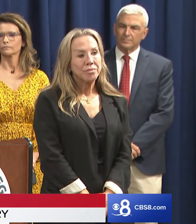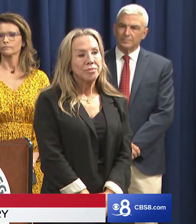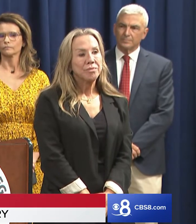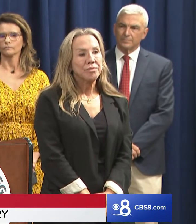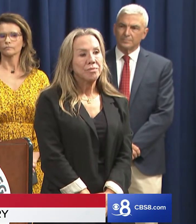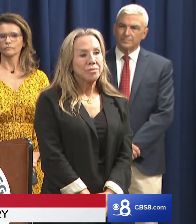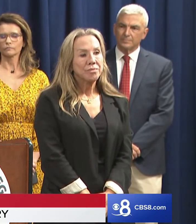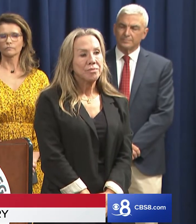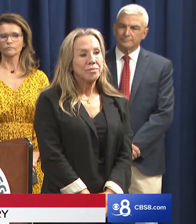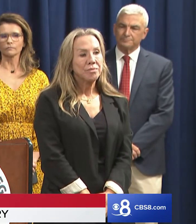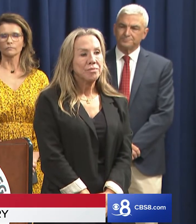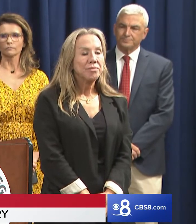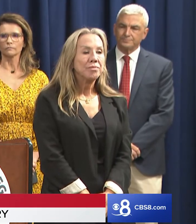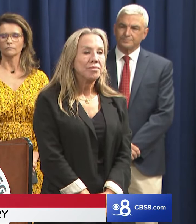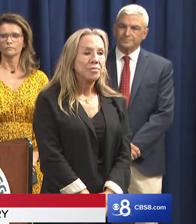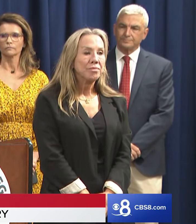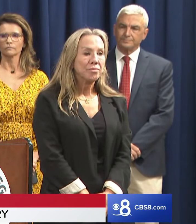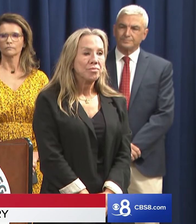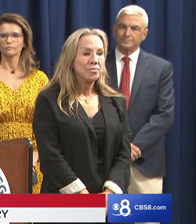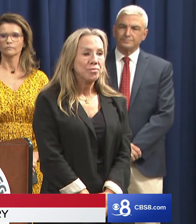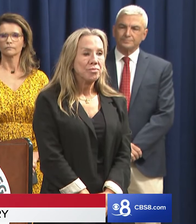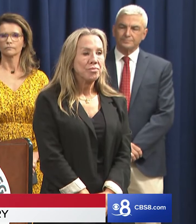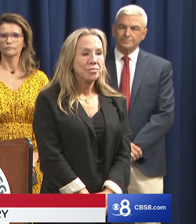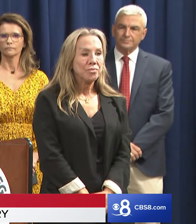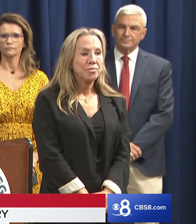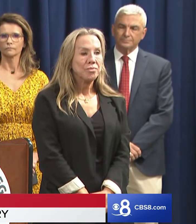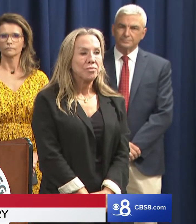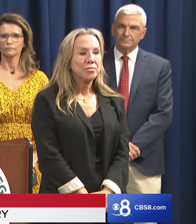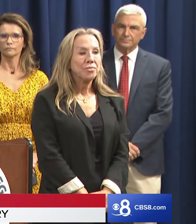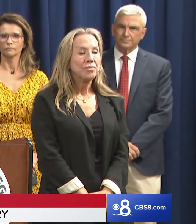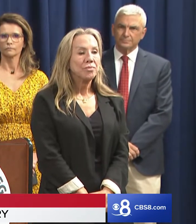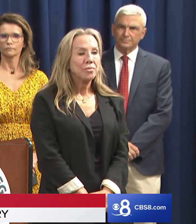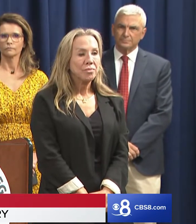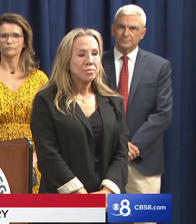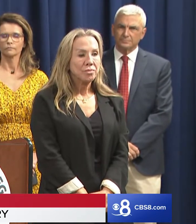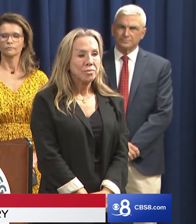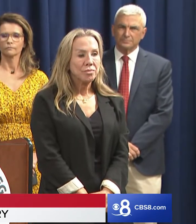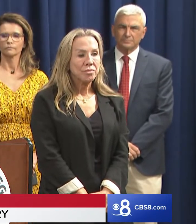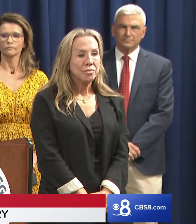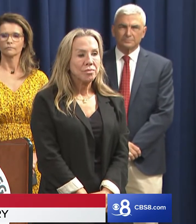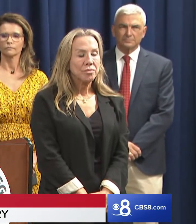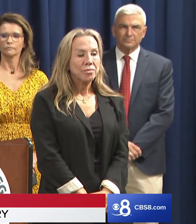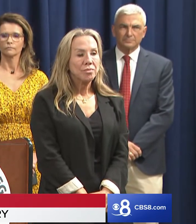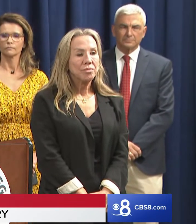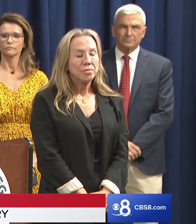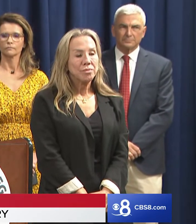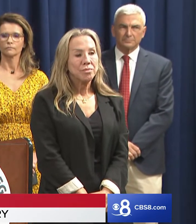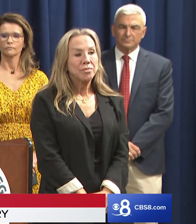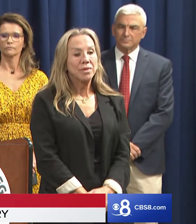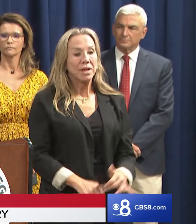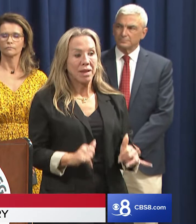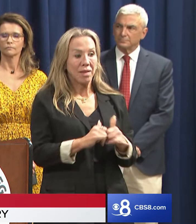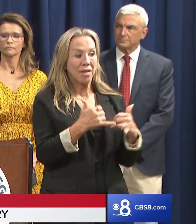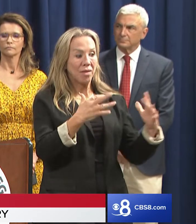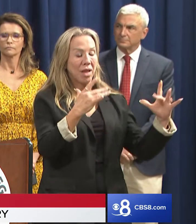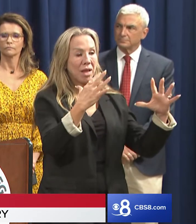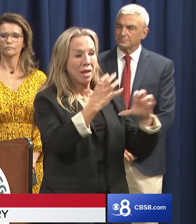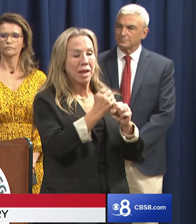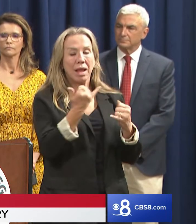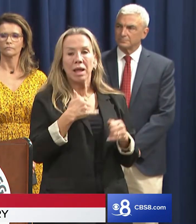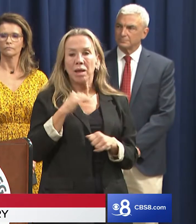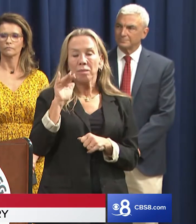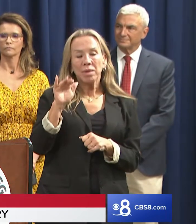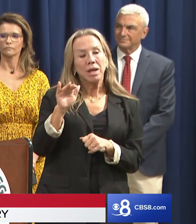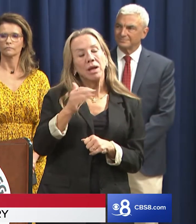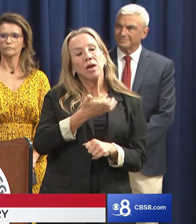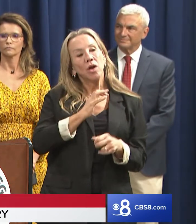sigan estas recomendaciones porque más que nada queremos que su salud esté intacta. With that, I'm going to ask our Director of